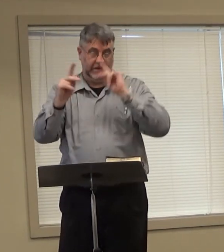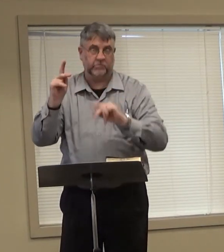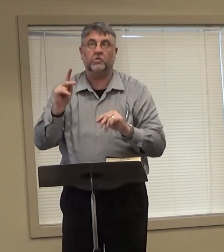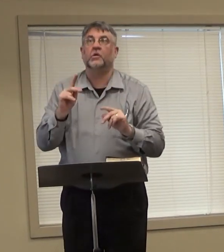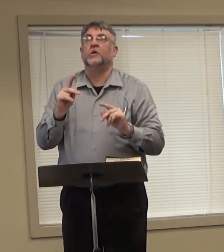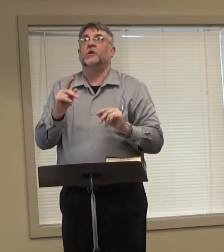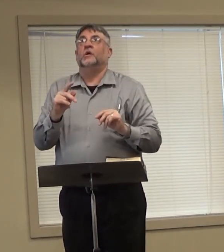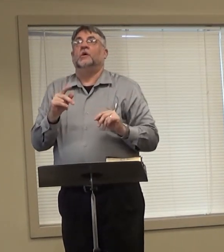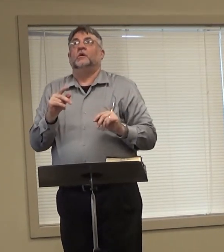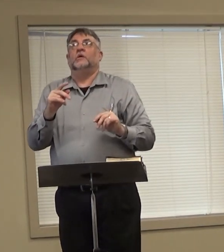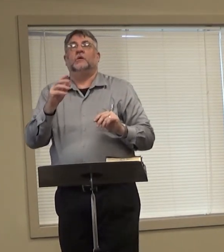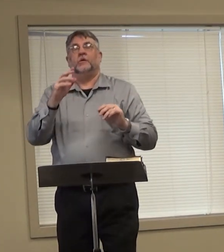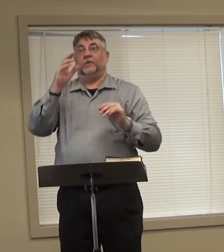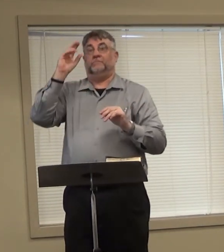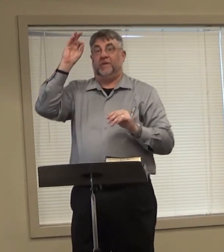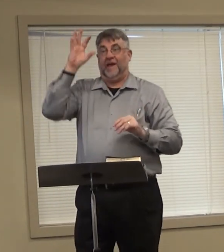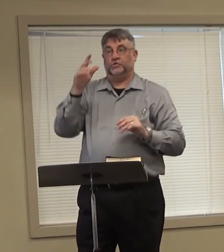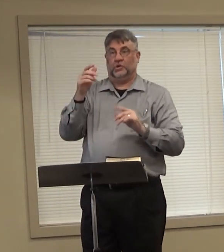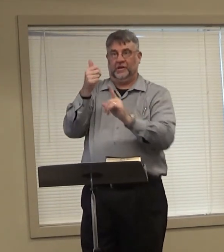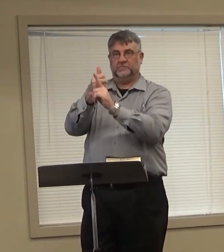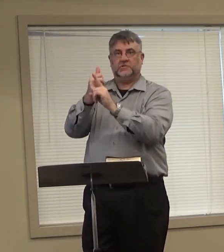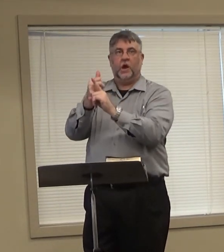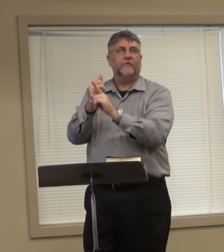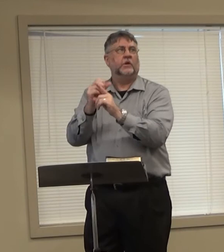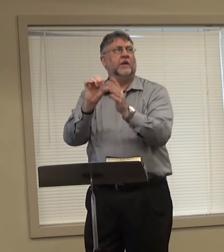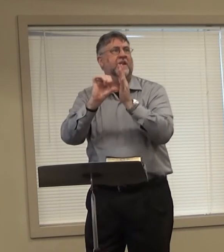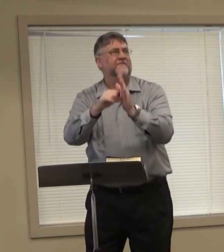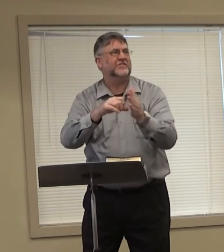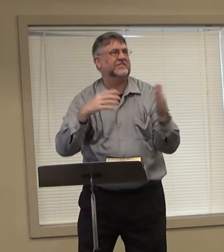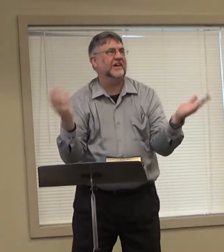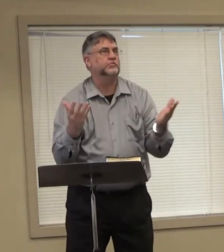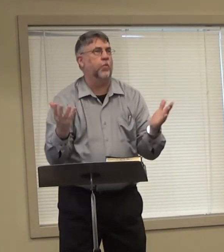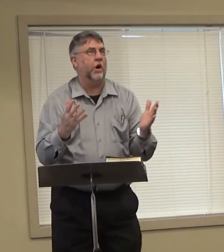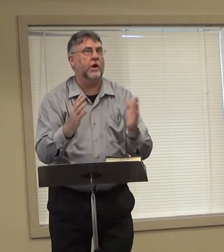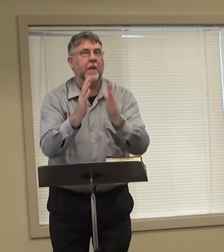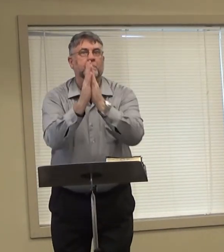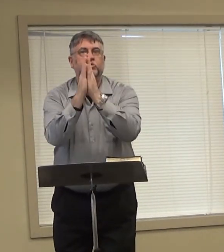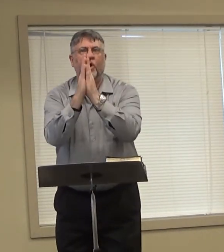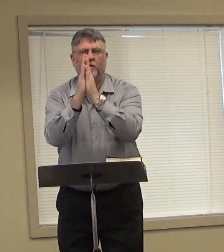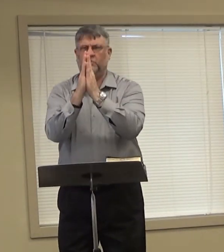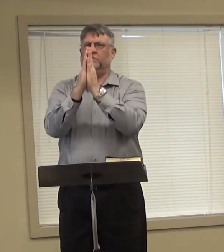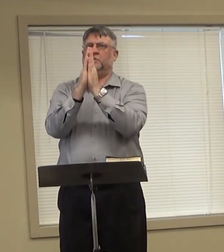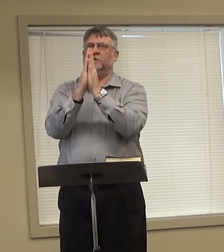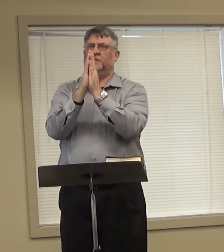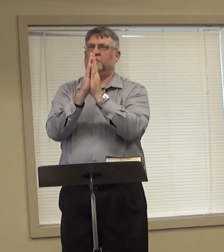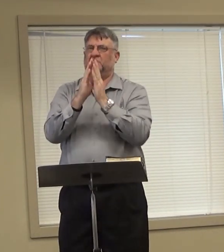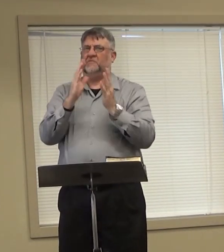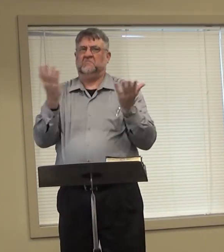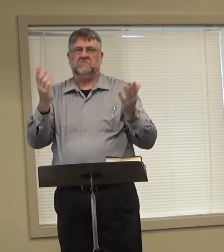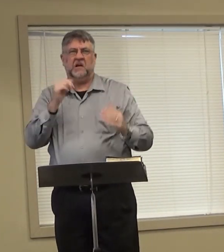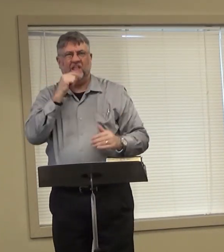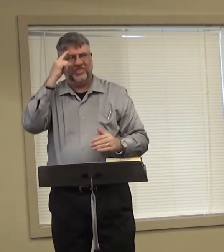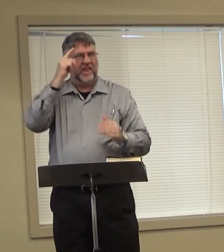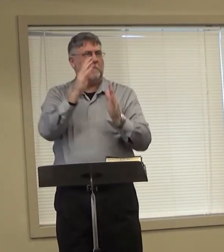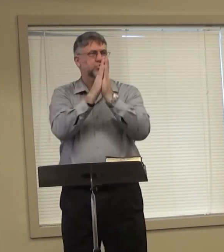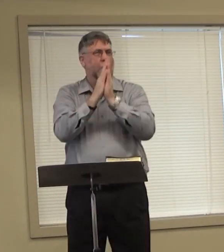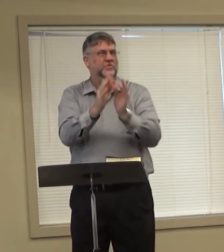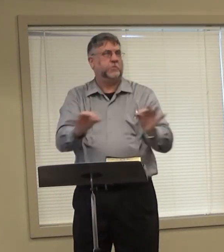over 10,000 people in attendance. And the pastor, he emphasized prayer at that church.